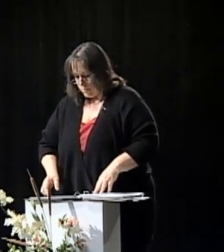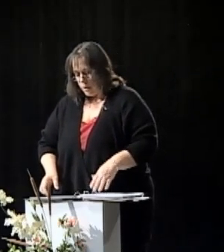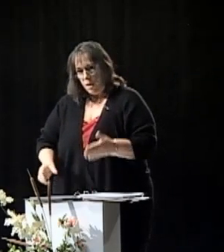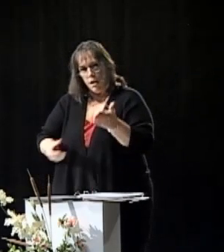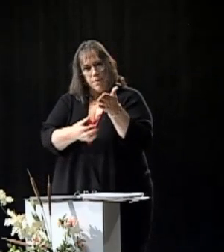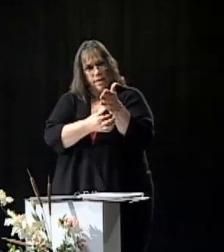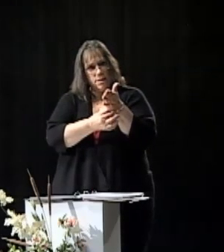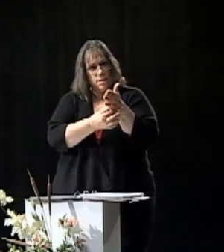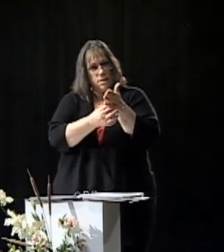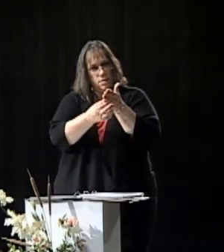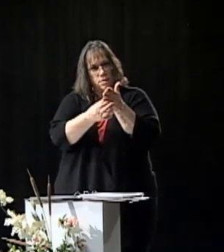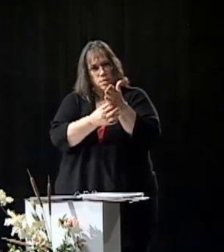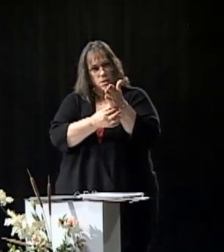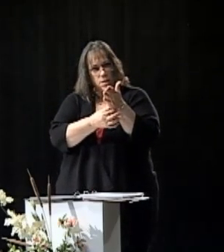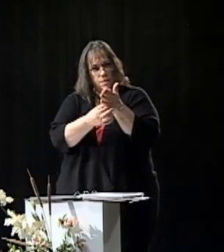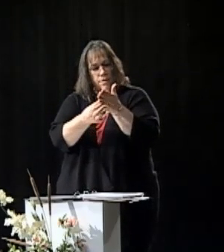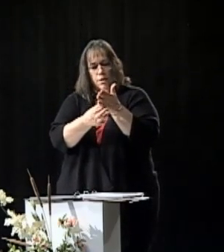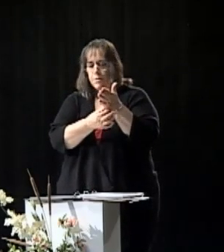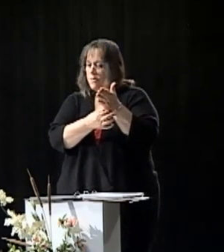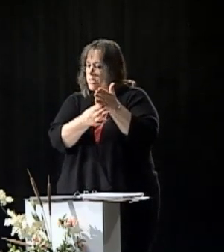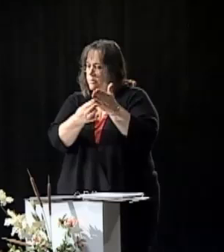A magazine is